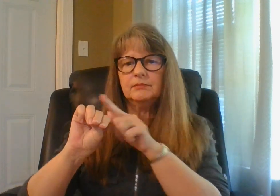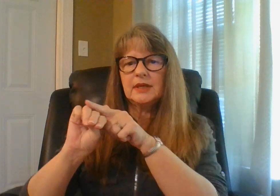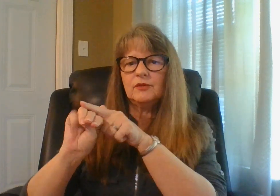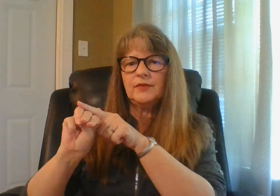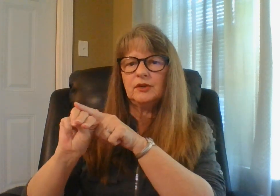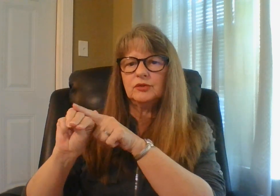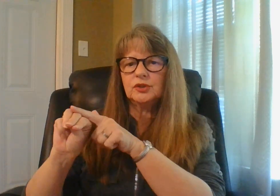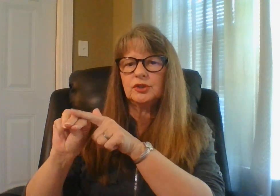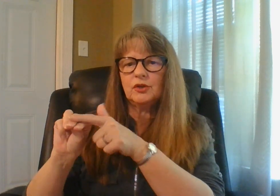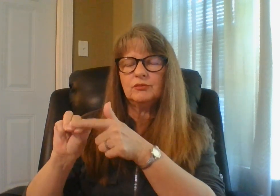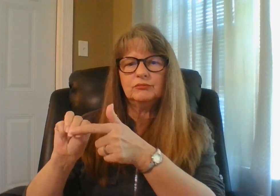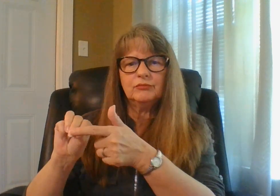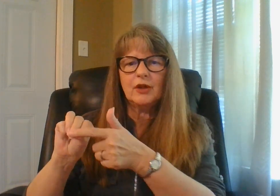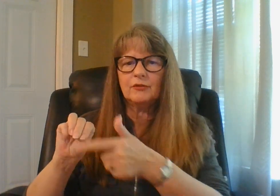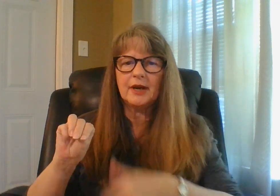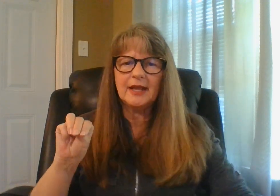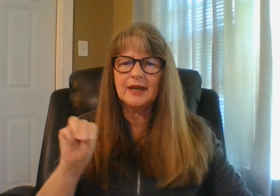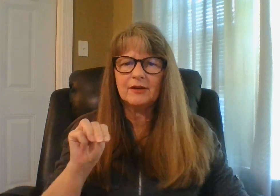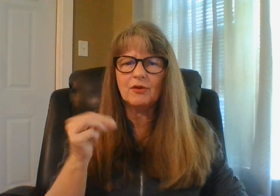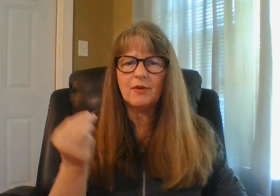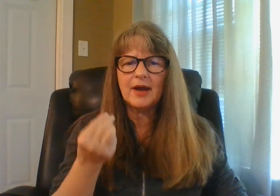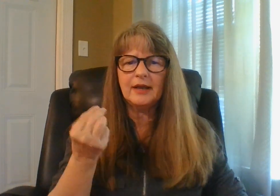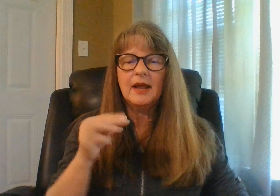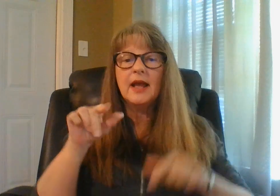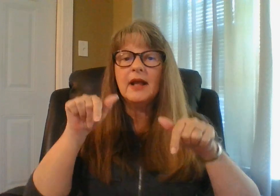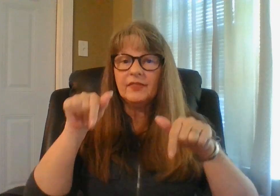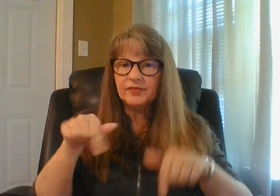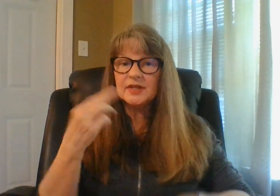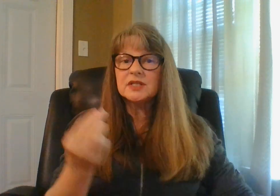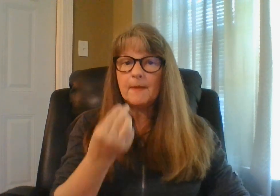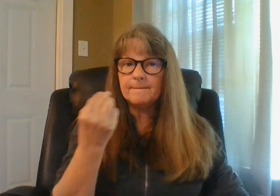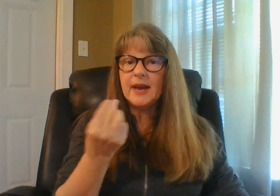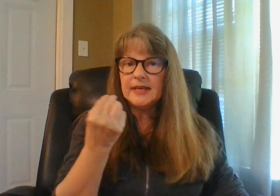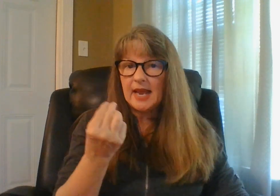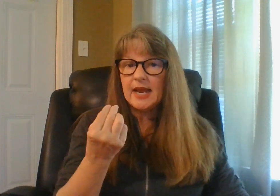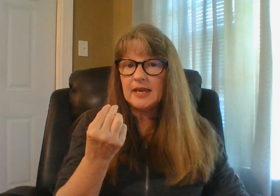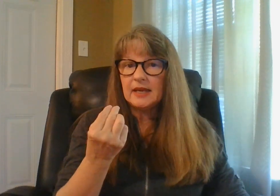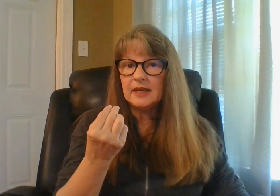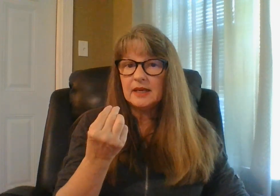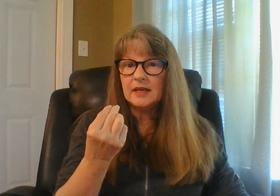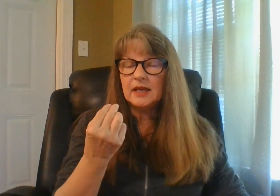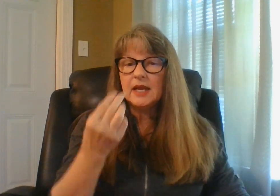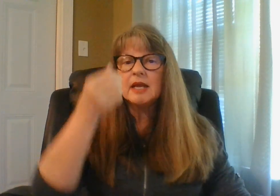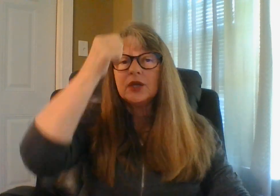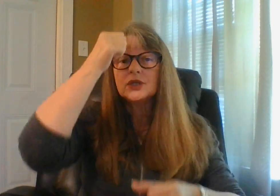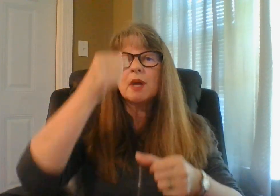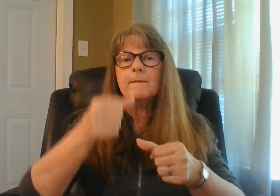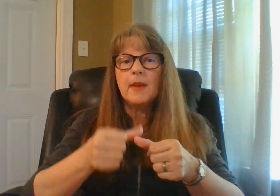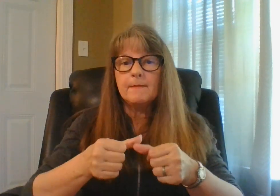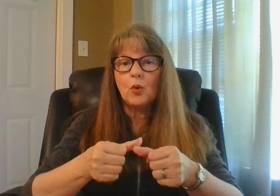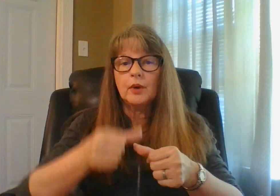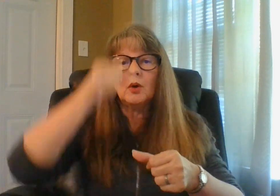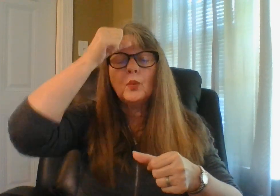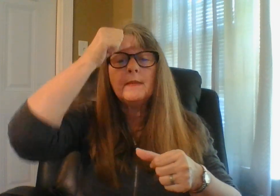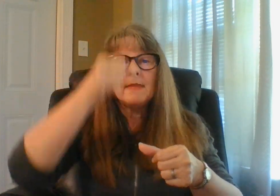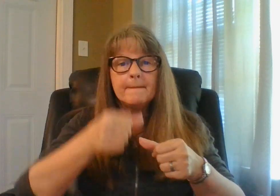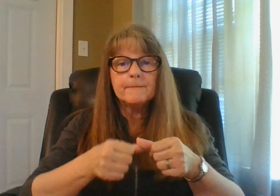My little fingers just don't. On the right hand, I don't know why. This Monday is Memorial